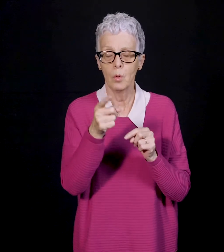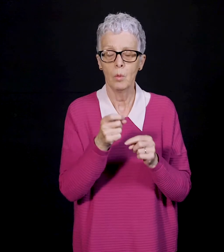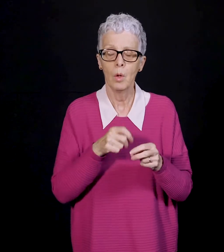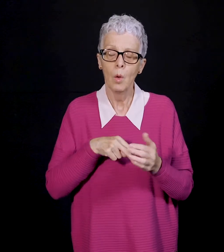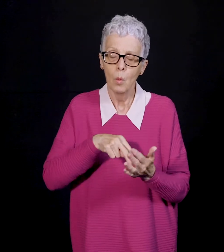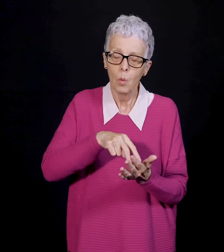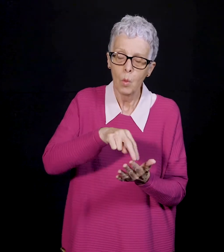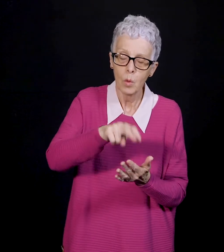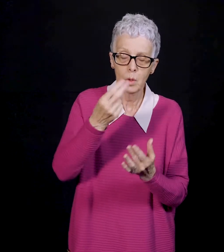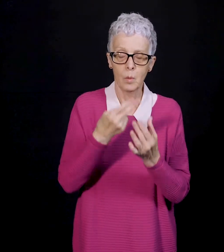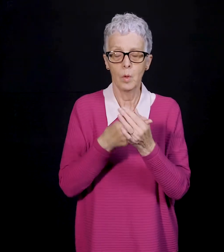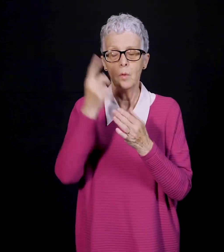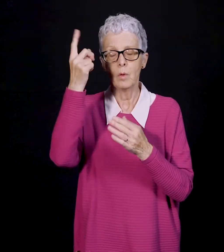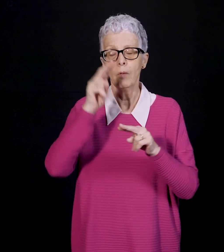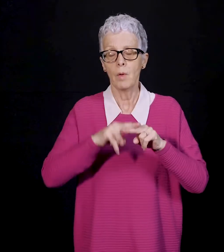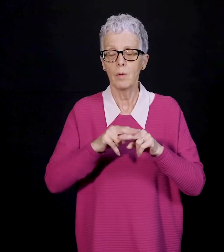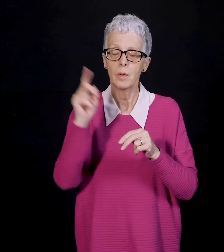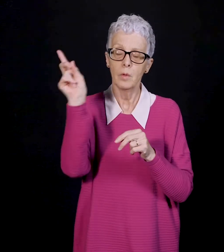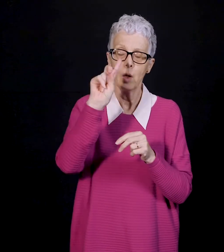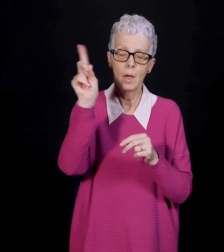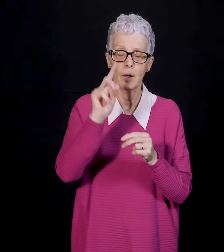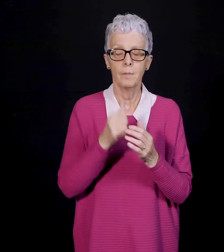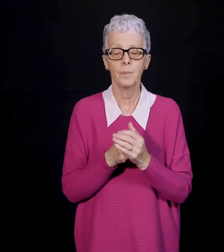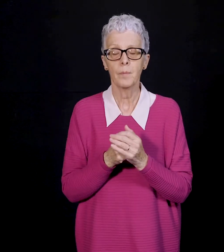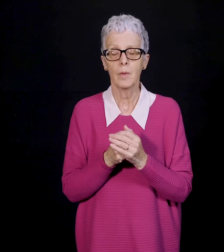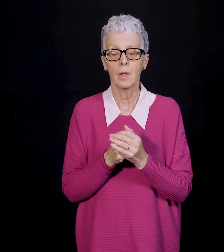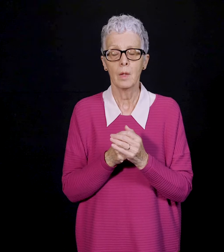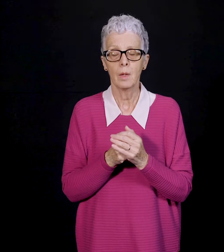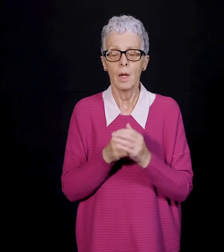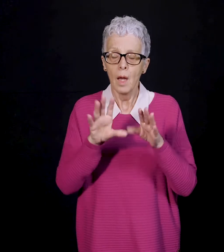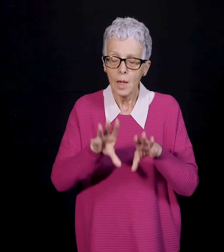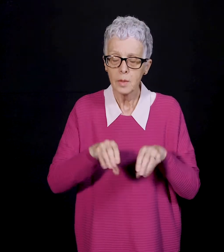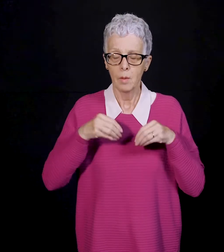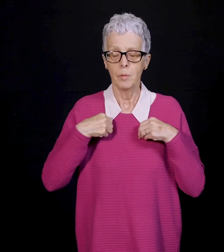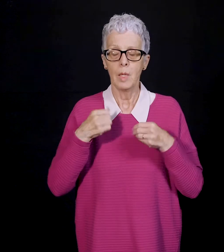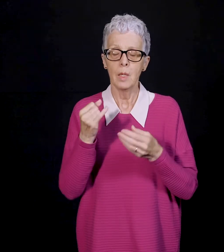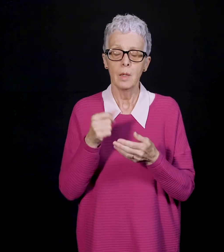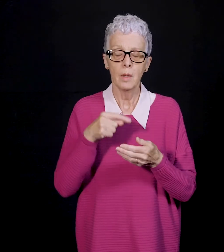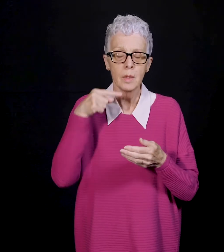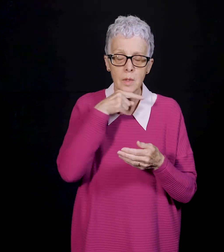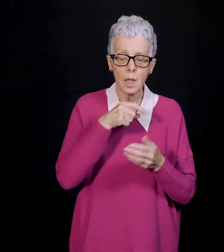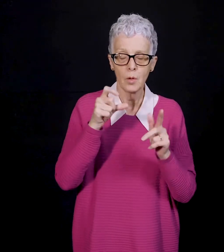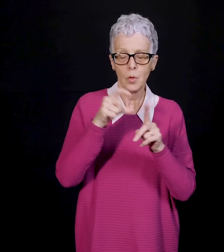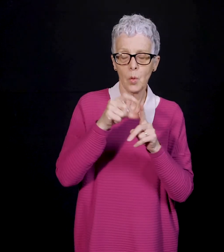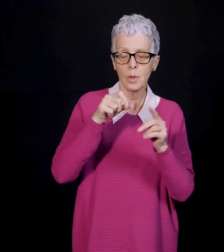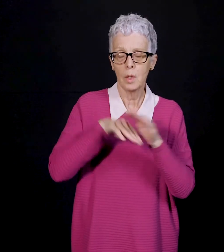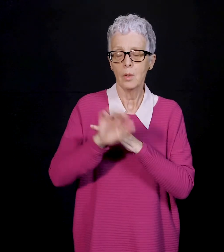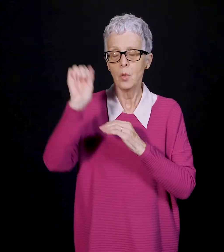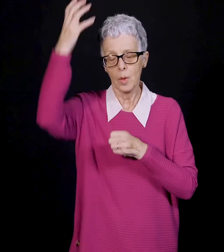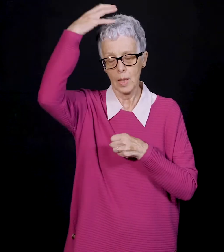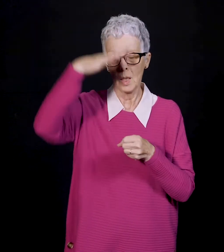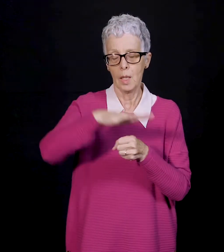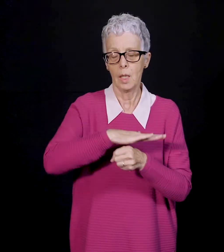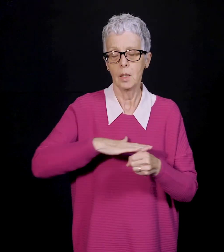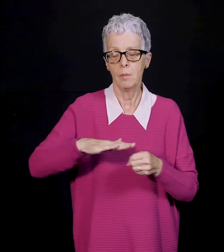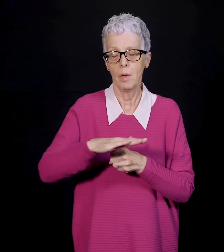you. Father, today, would you receive me as a son or daughter of God into your kingdom,